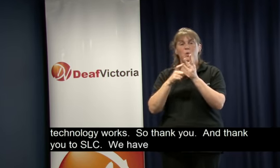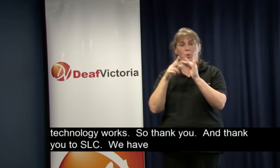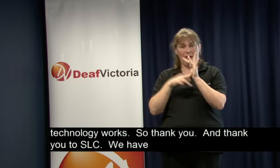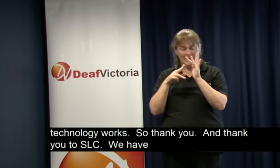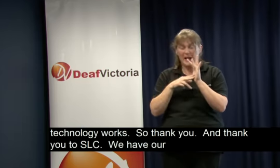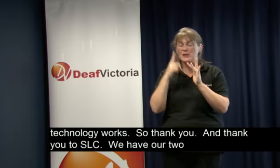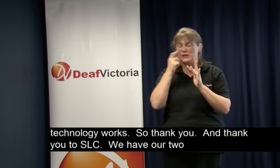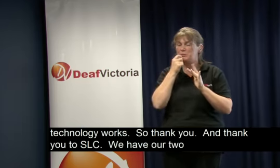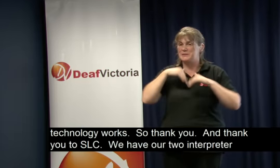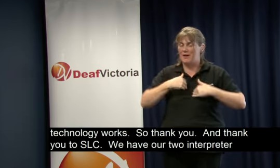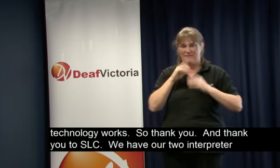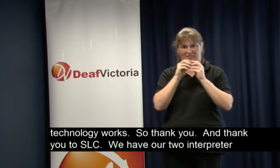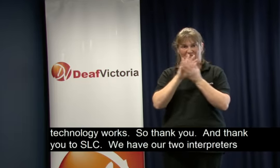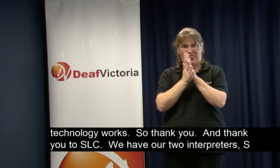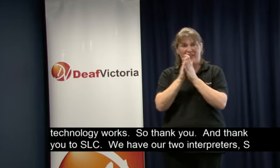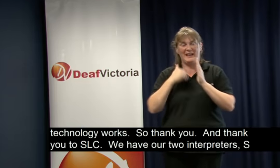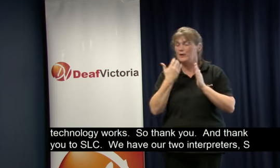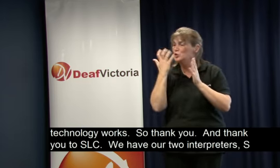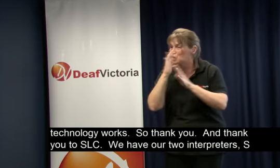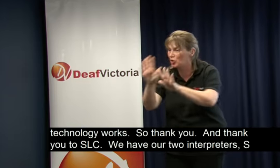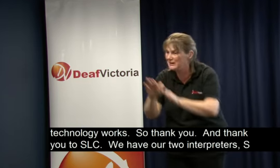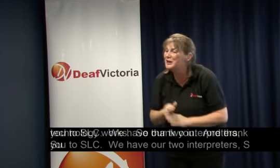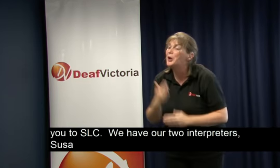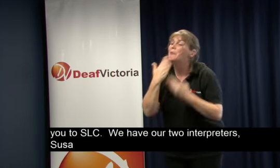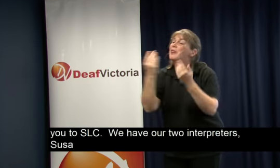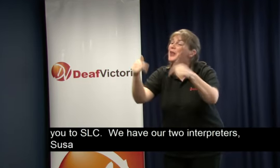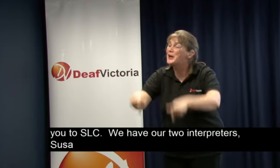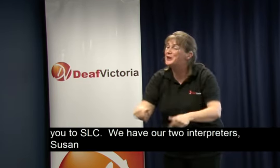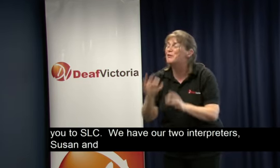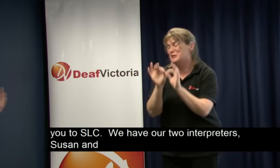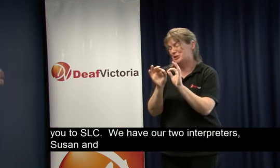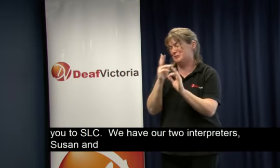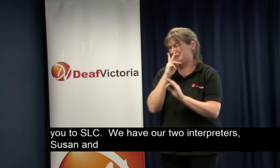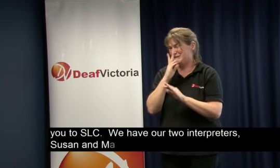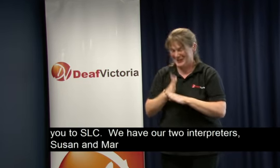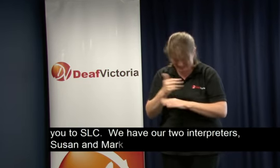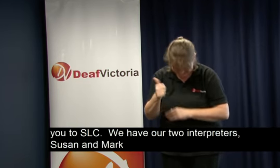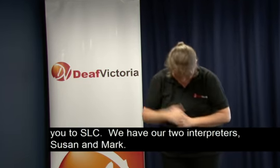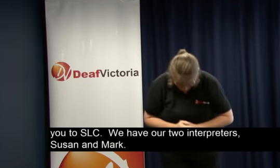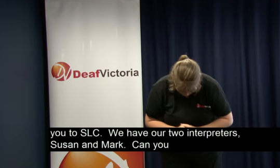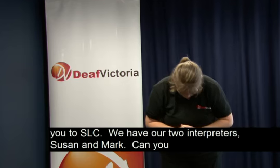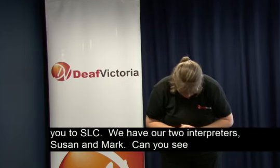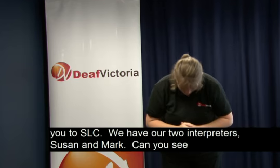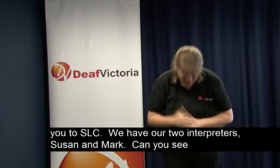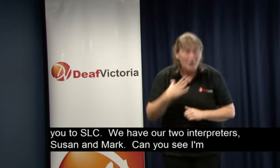Quinn. You can see that I'm very tired, so sorry to our interpreters, but thank you again. Great job.